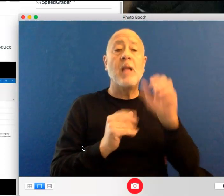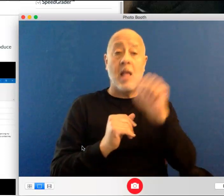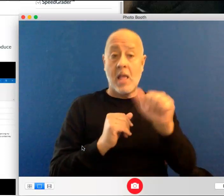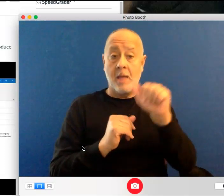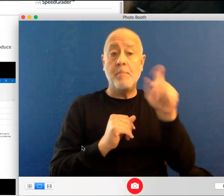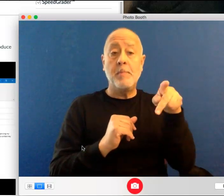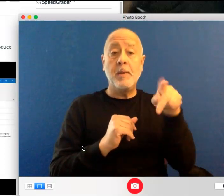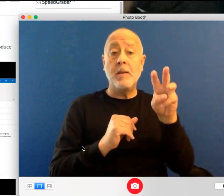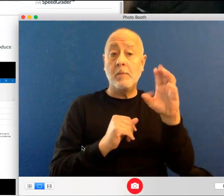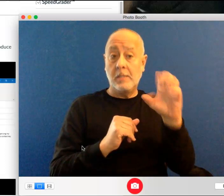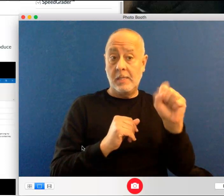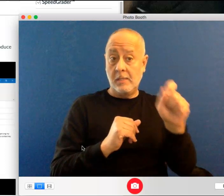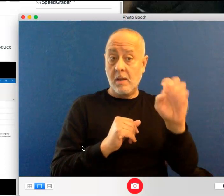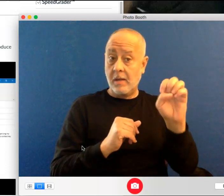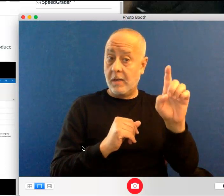urenaep@pwcs.edu.